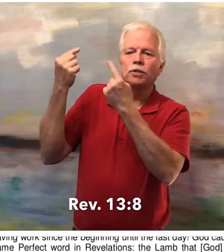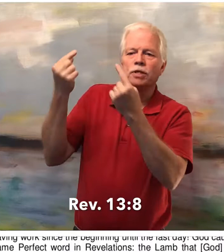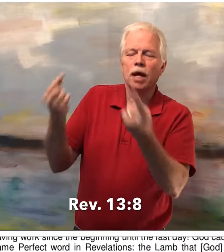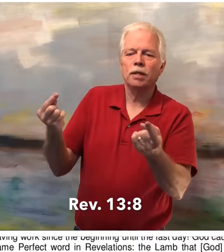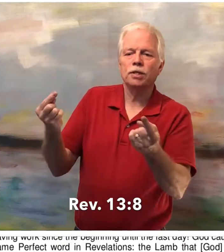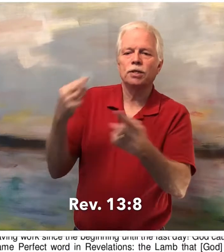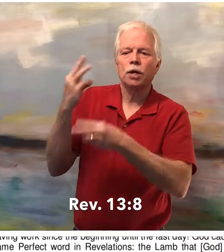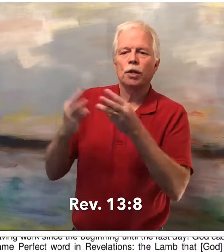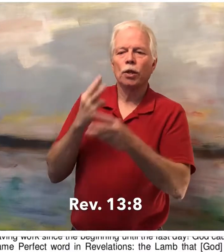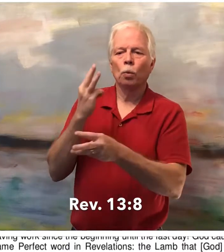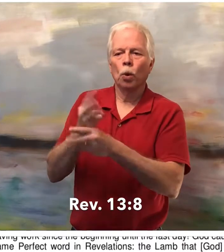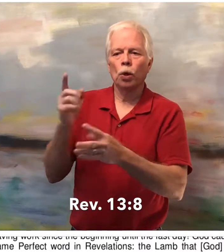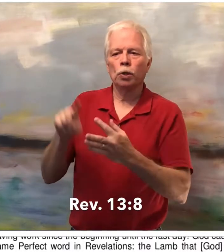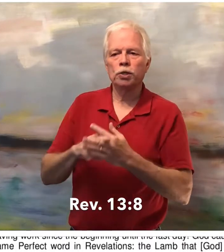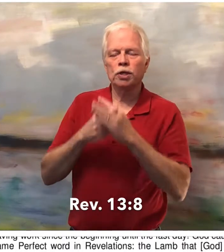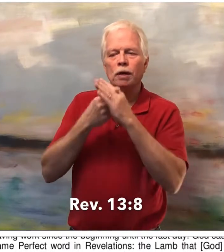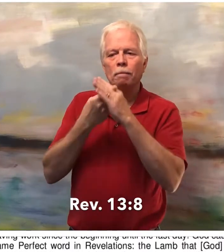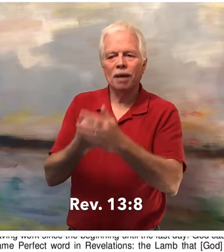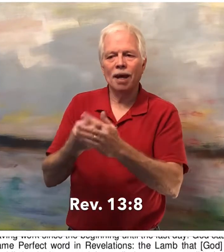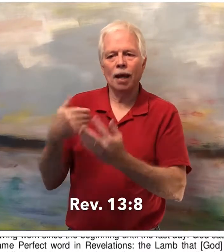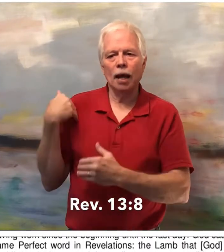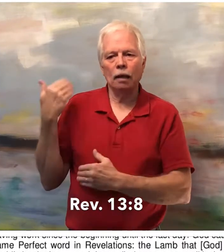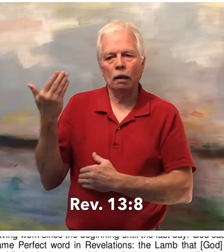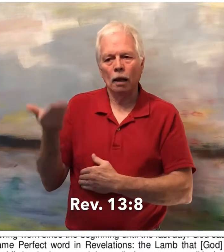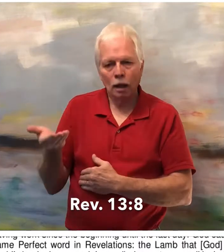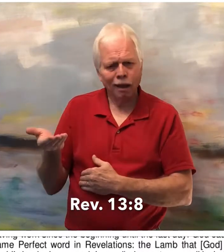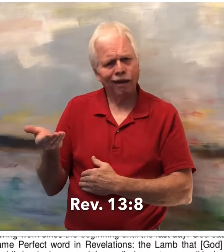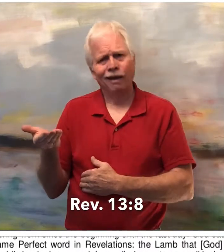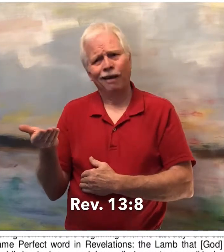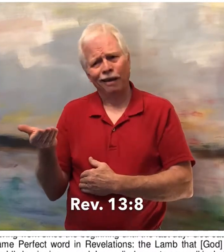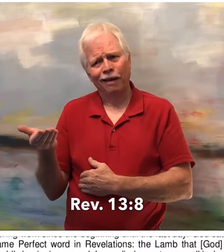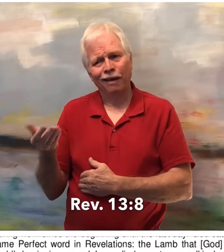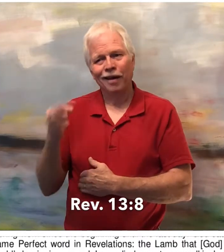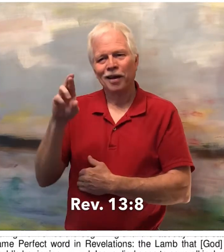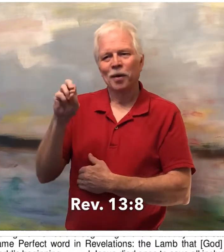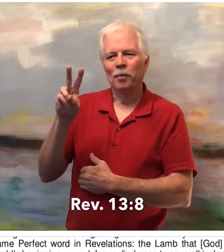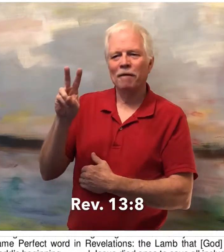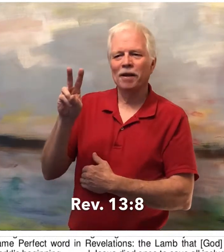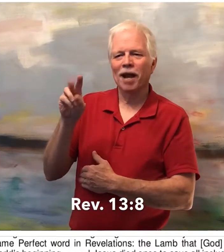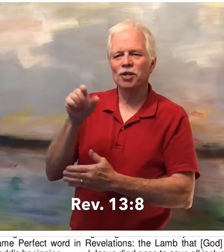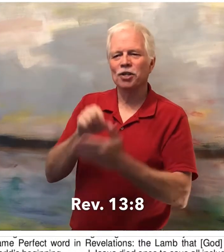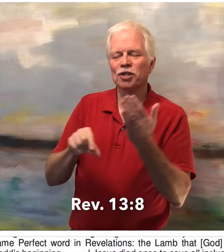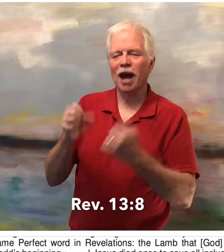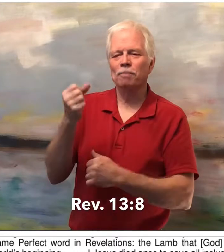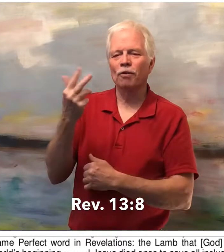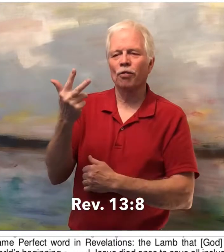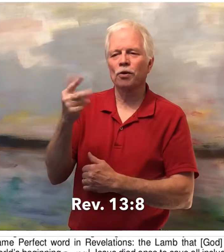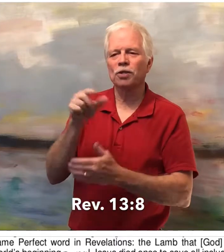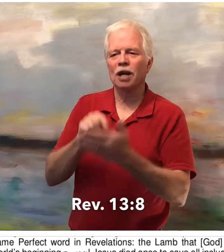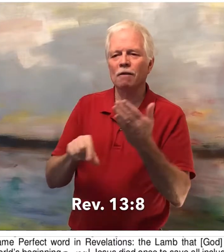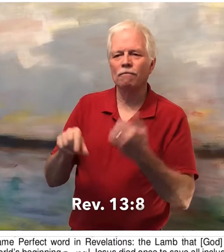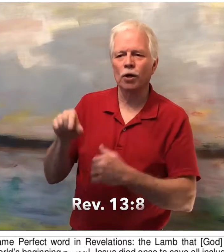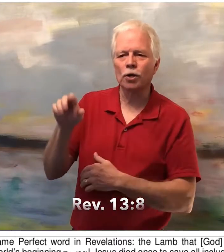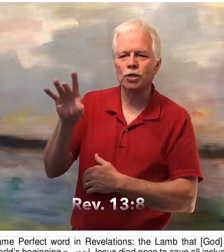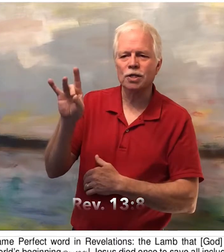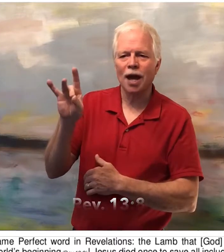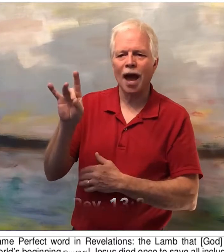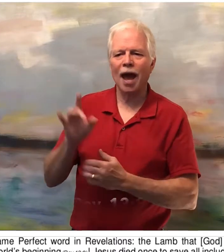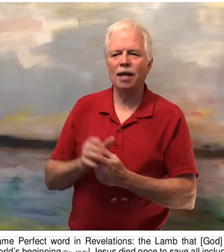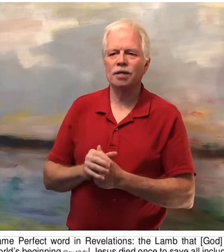since the world's beginning. Revelation chapter 13, verse 8.